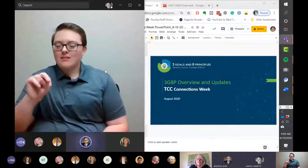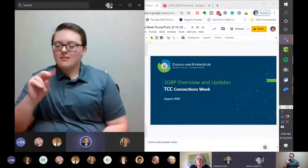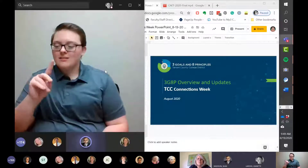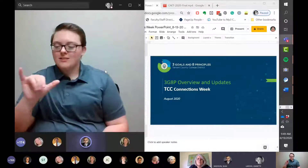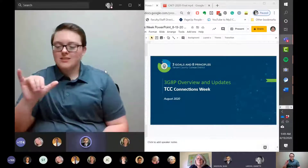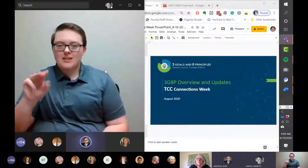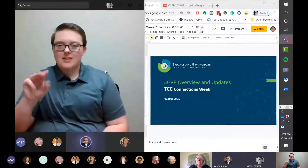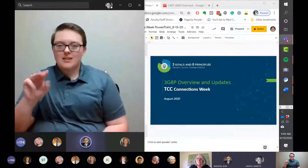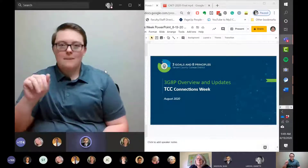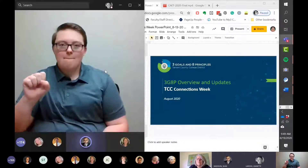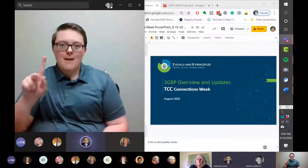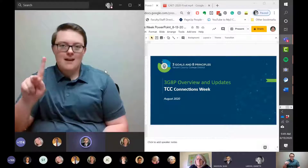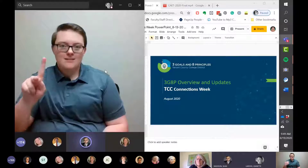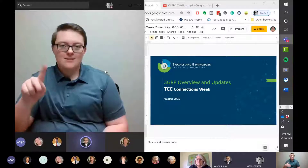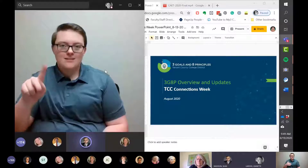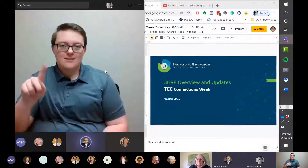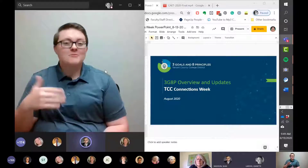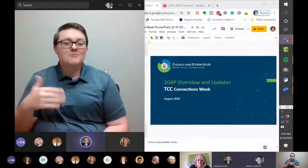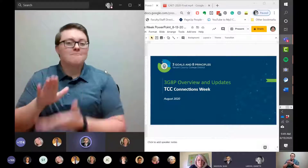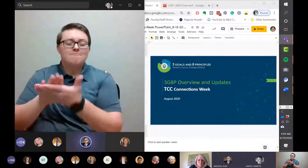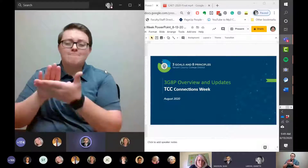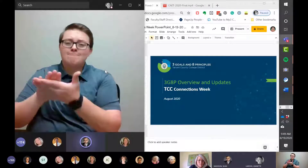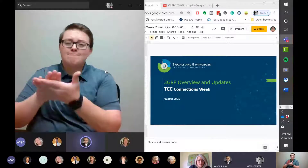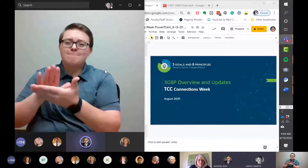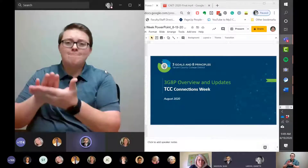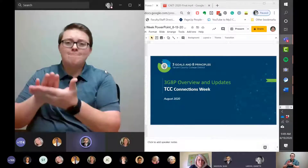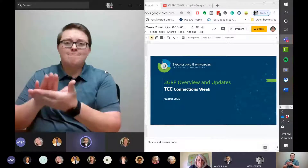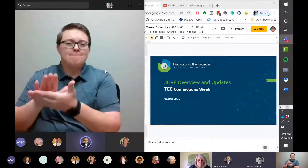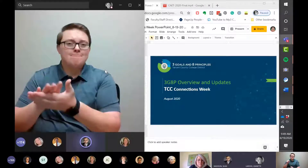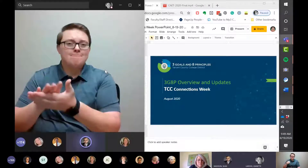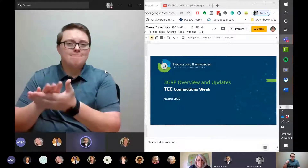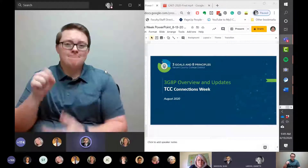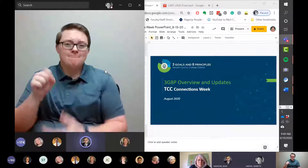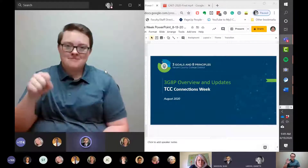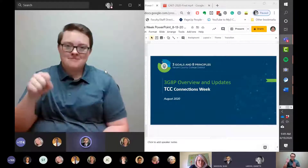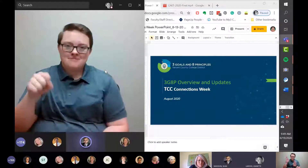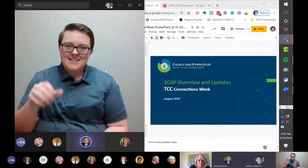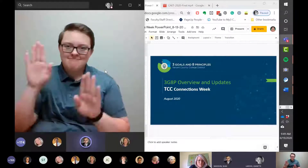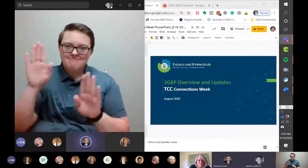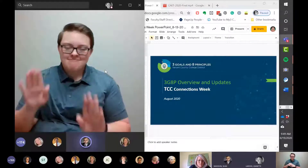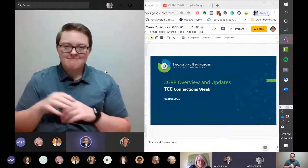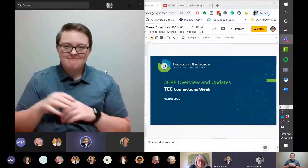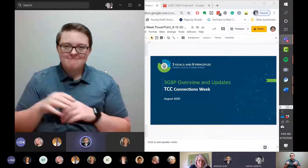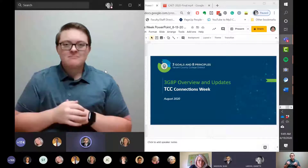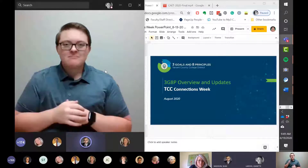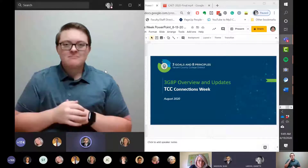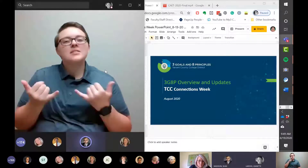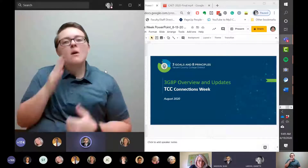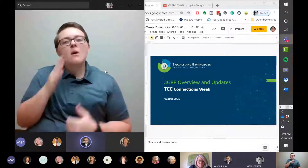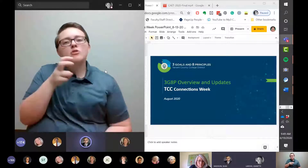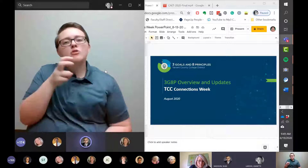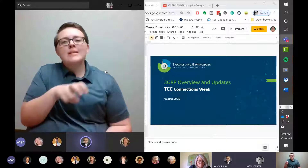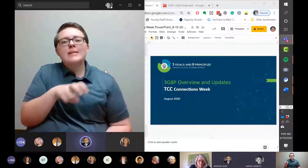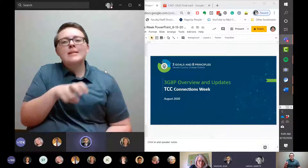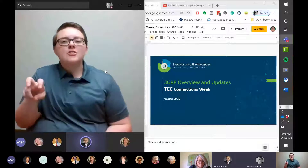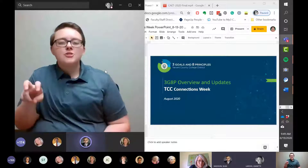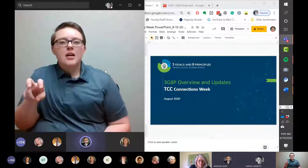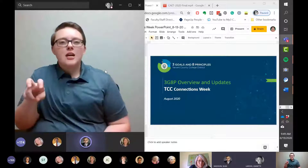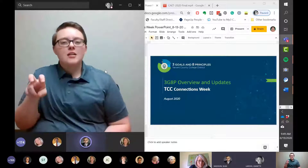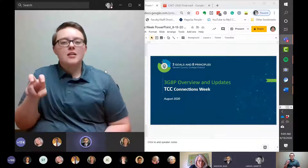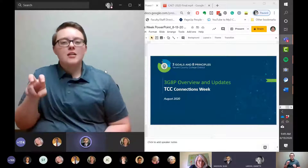and all those good things. So we're going to transition to a